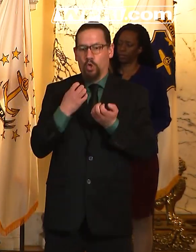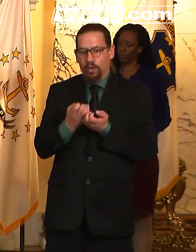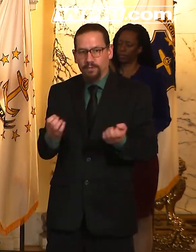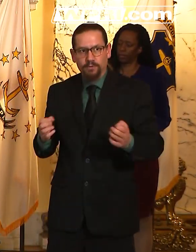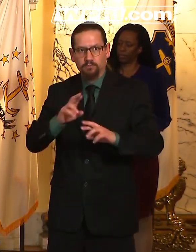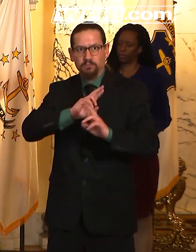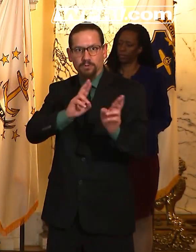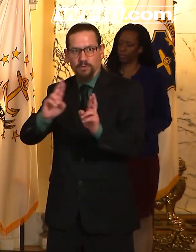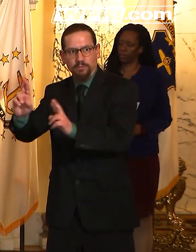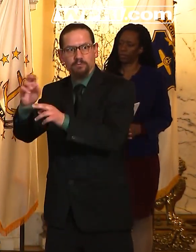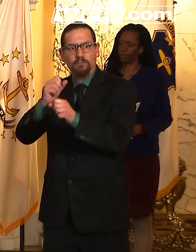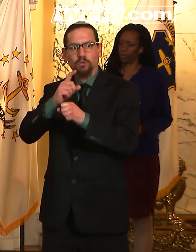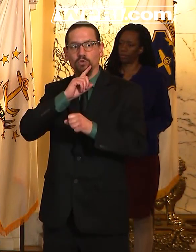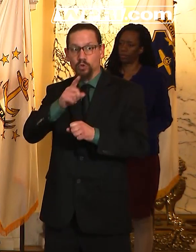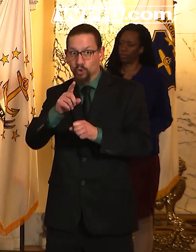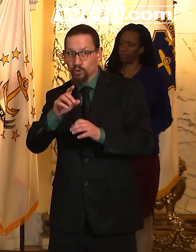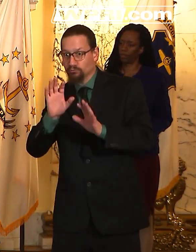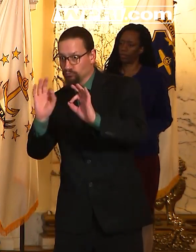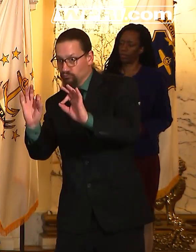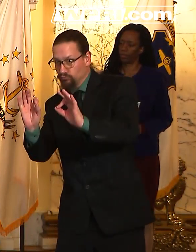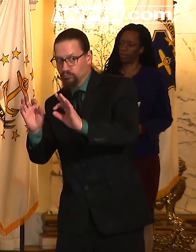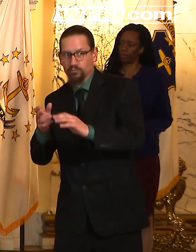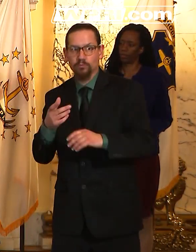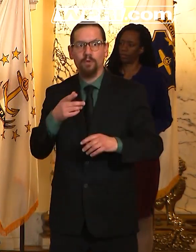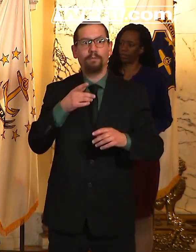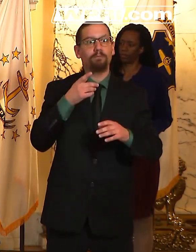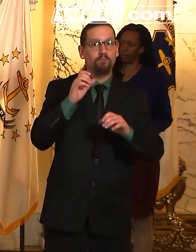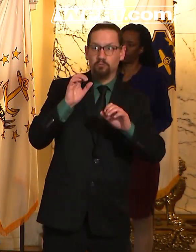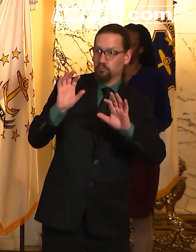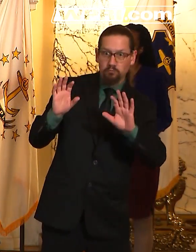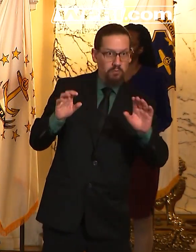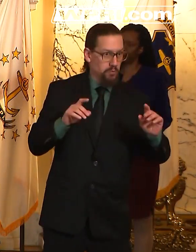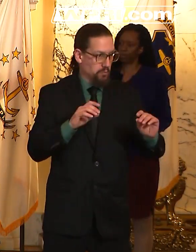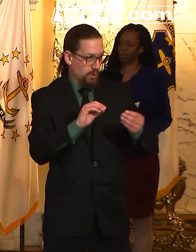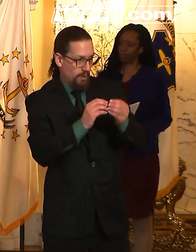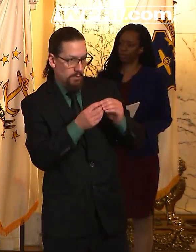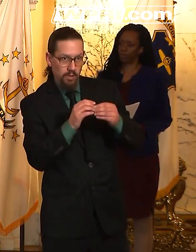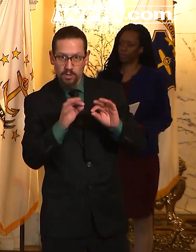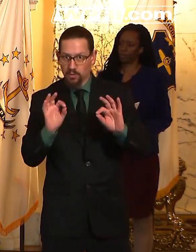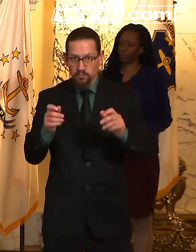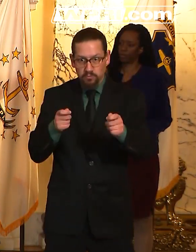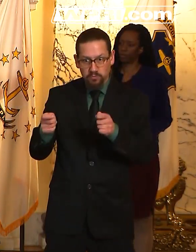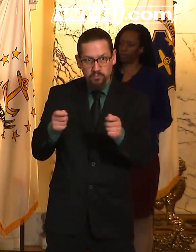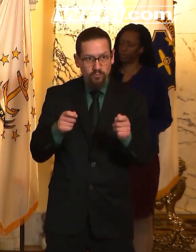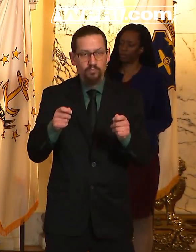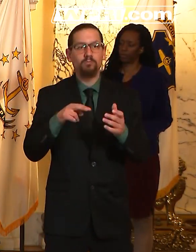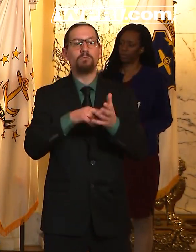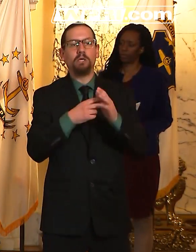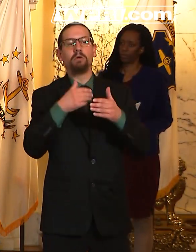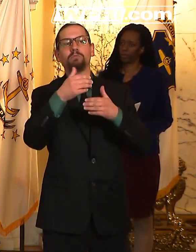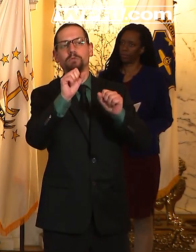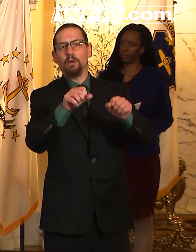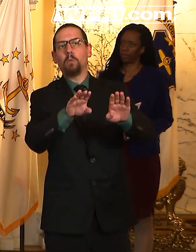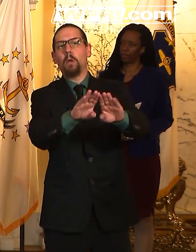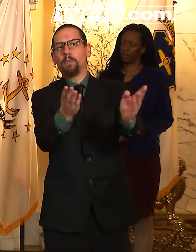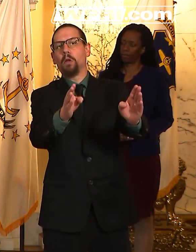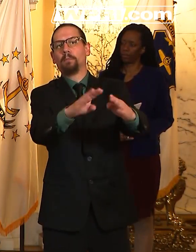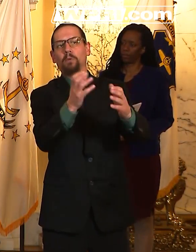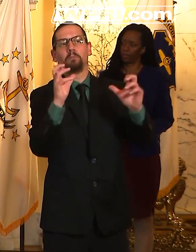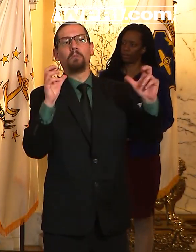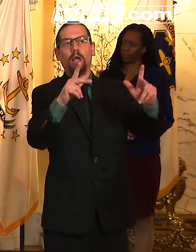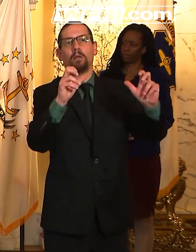work. So I don't have a date that I can give the people of Rhode Island, but to give you a sense of how I'll know when we're